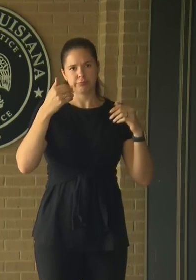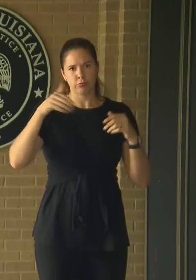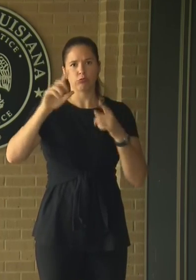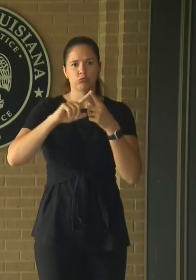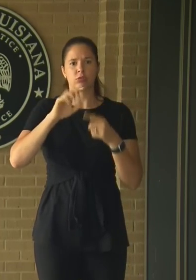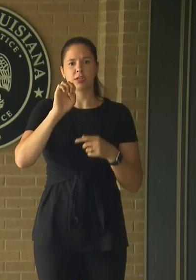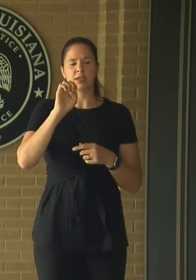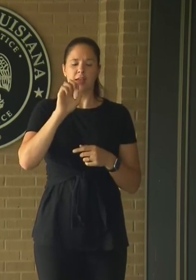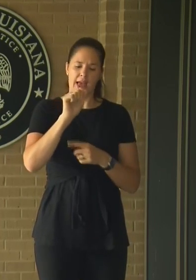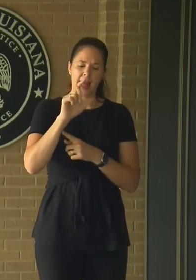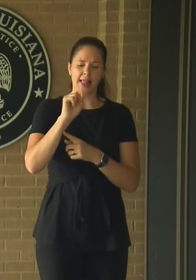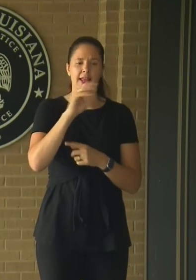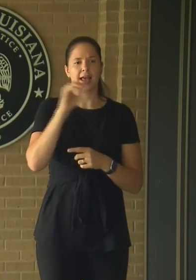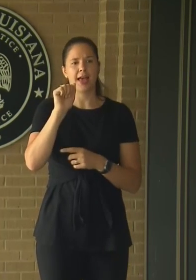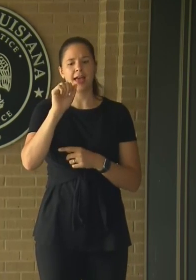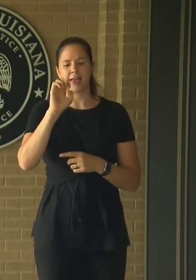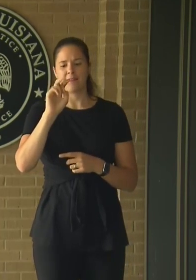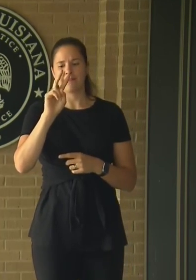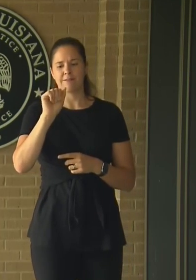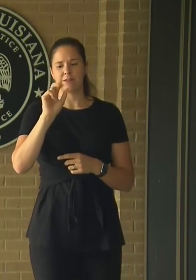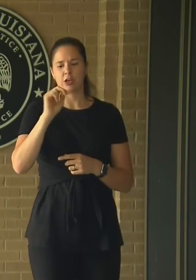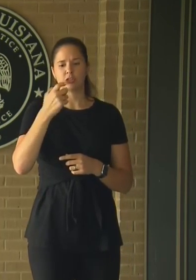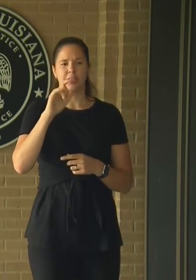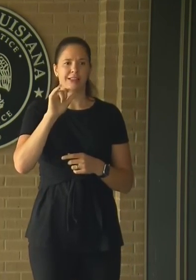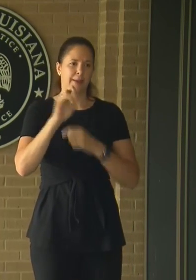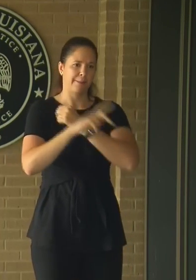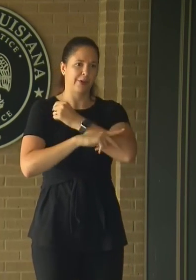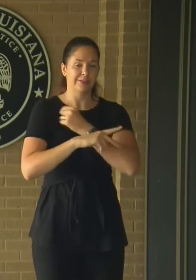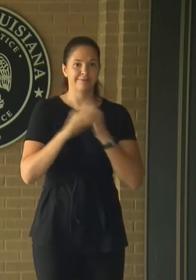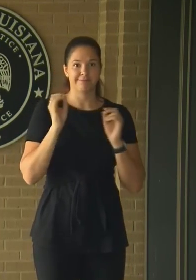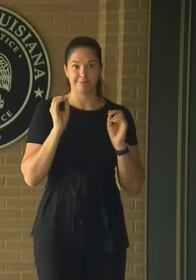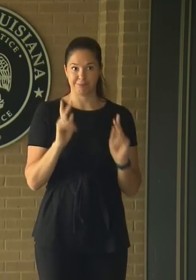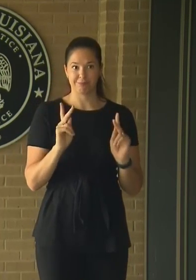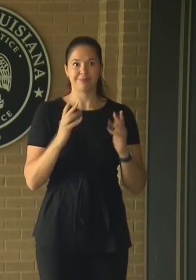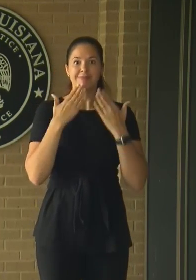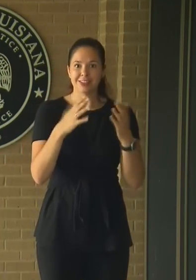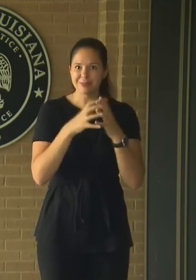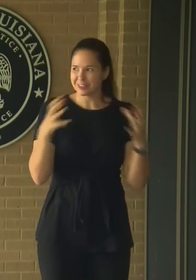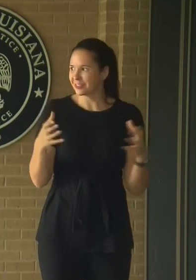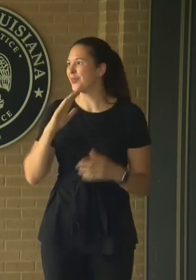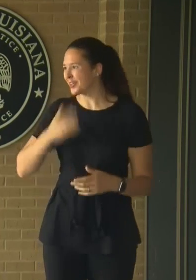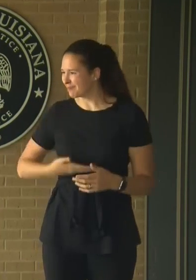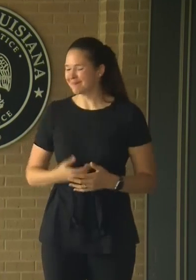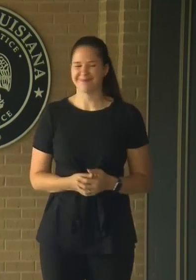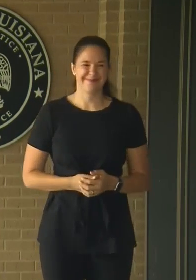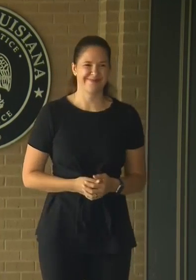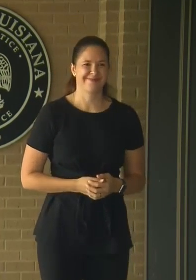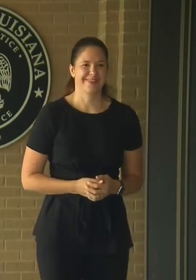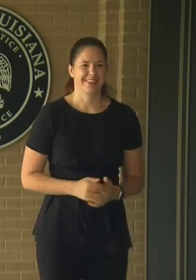Evangeline Parish. All right. Well, thank you very much. And thank you so much. Yeah.